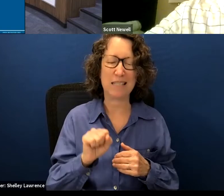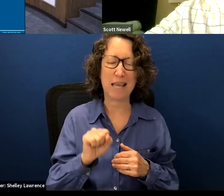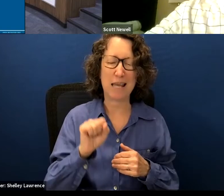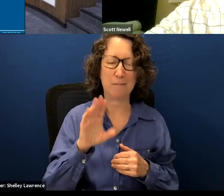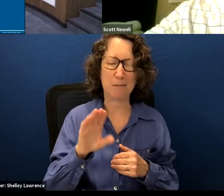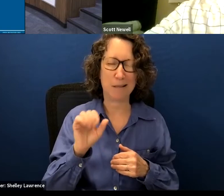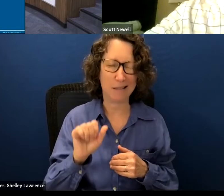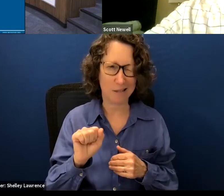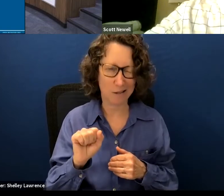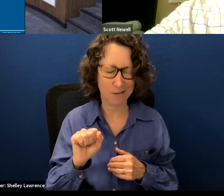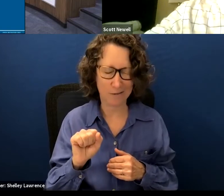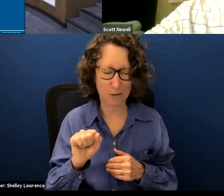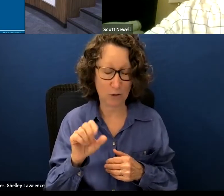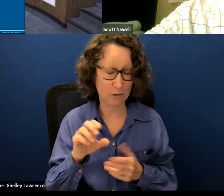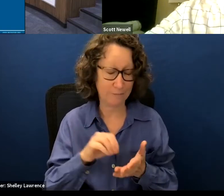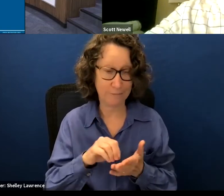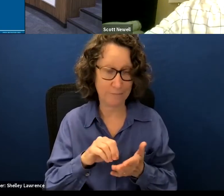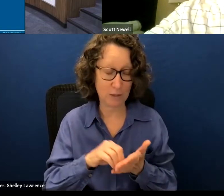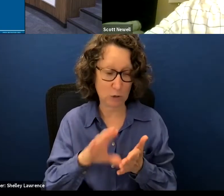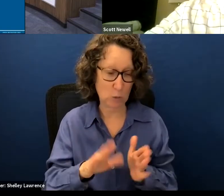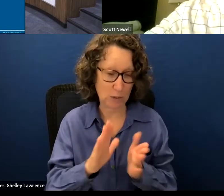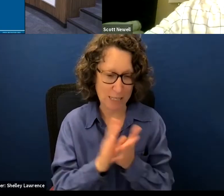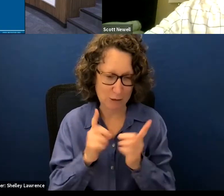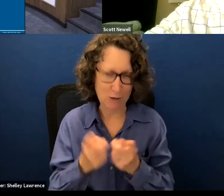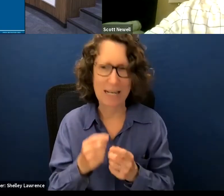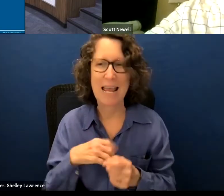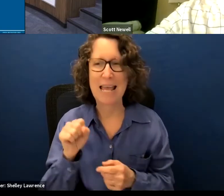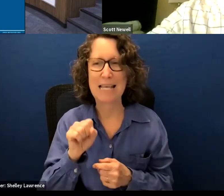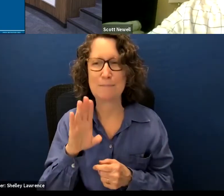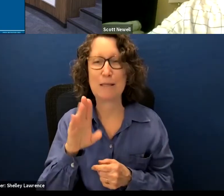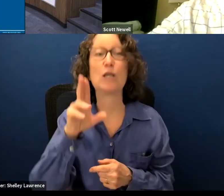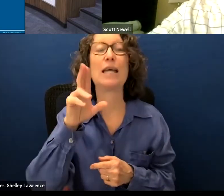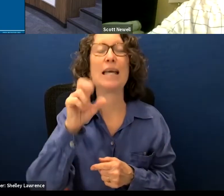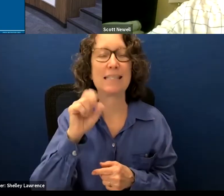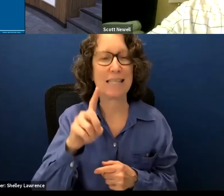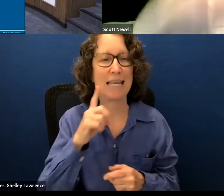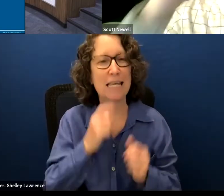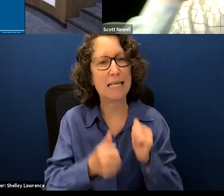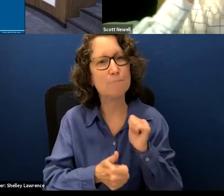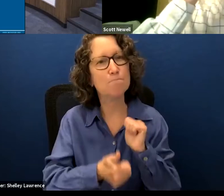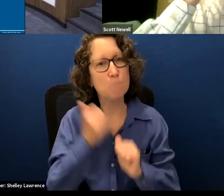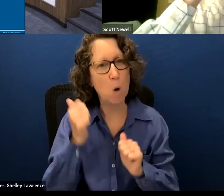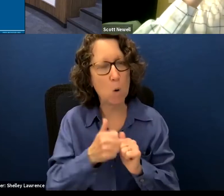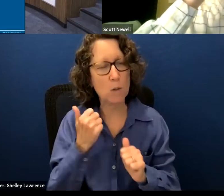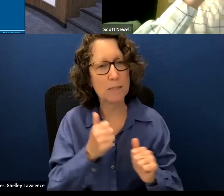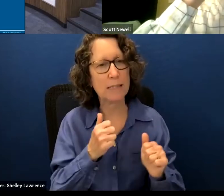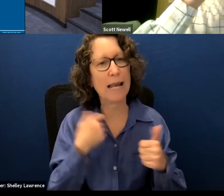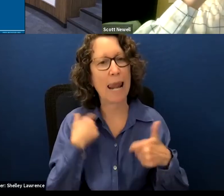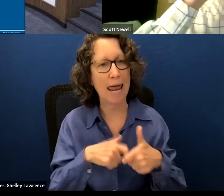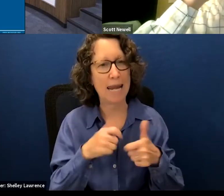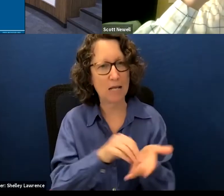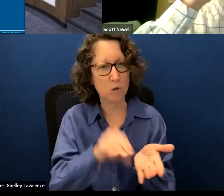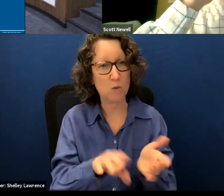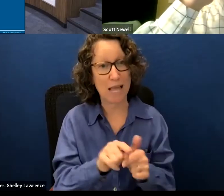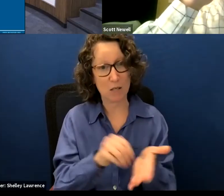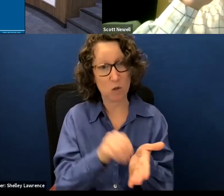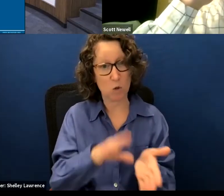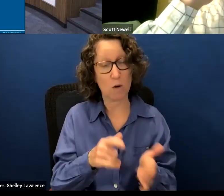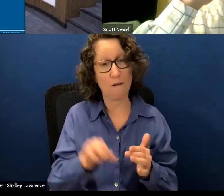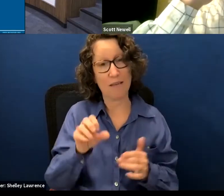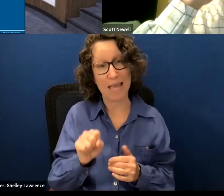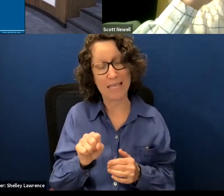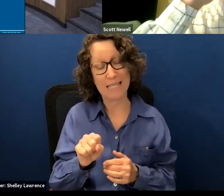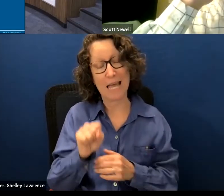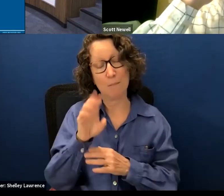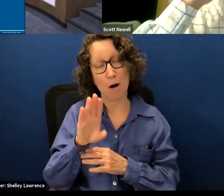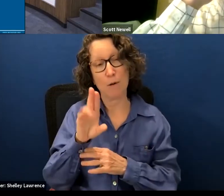don't reflect the student population it serves. SBUSD is made of majority Latinx students. And as a student of SBUSB